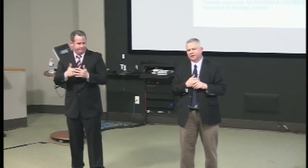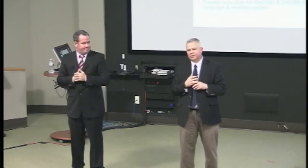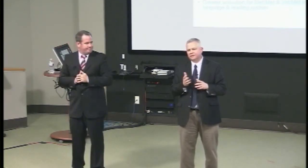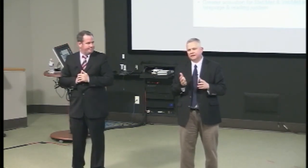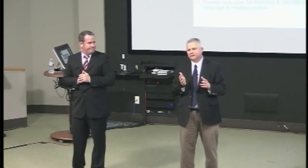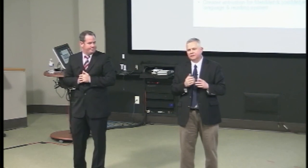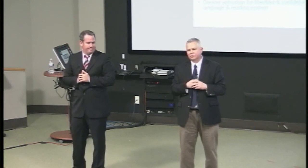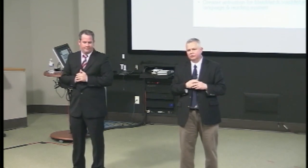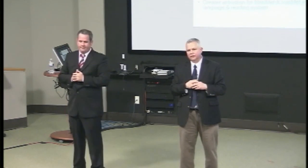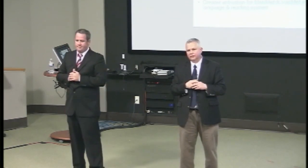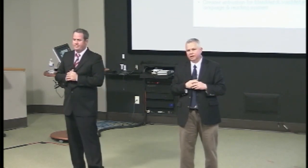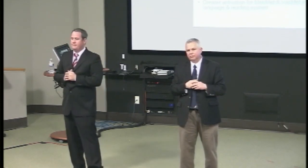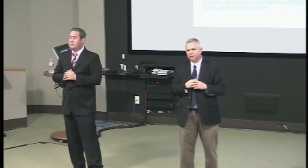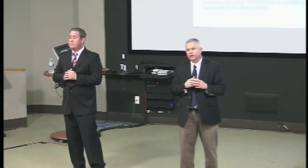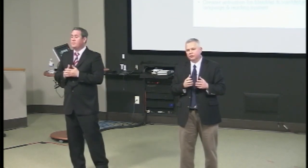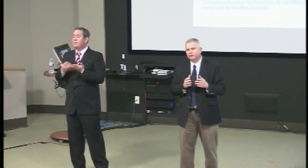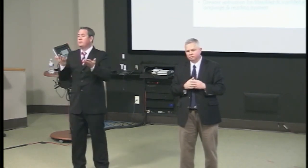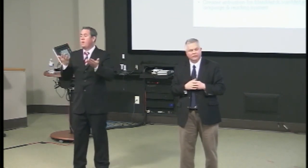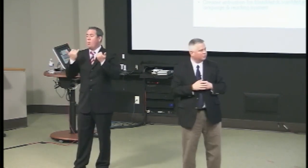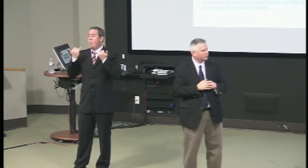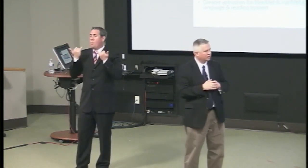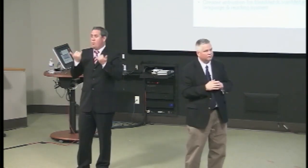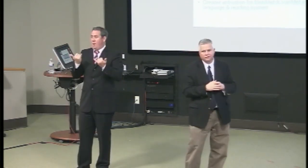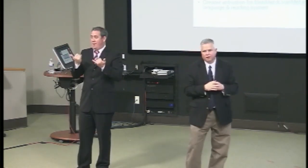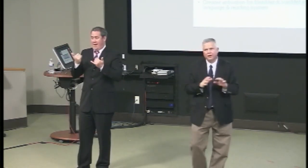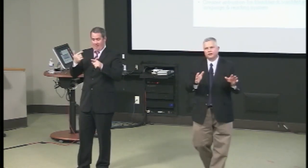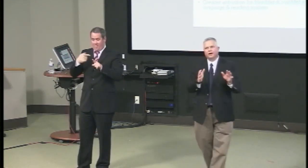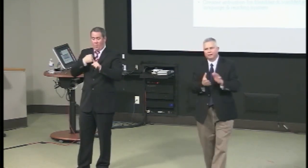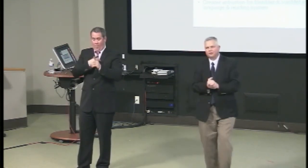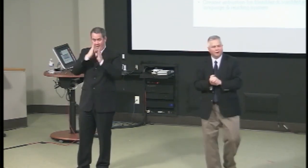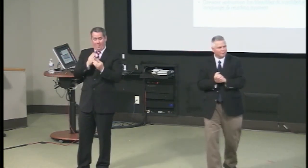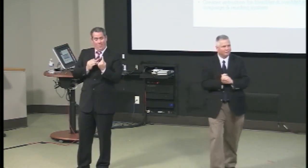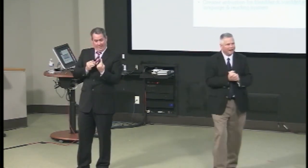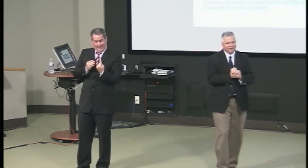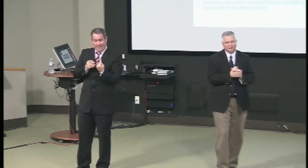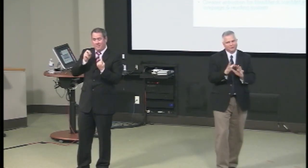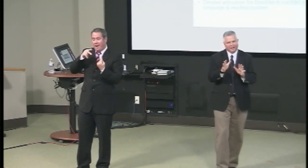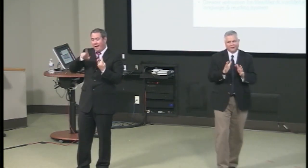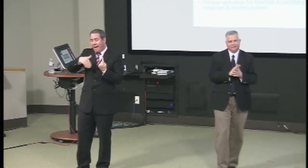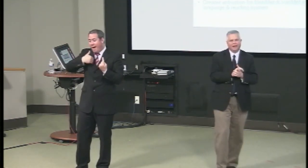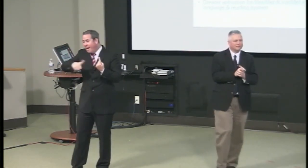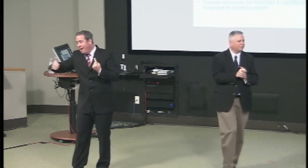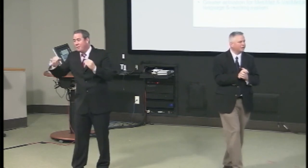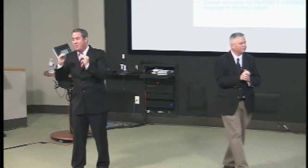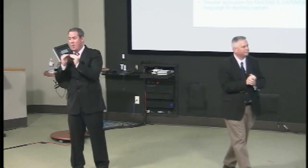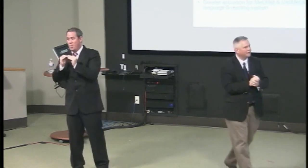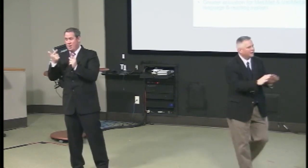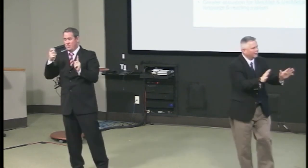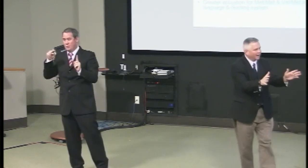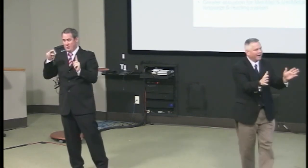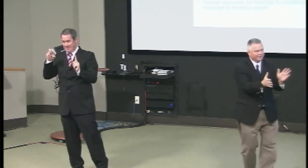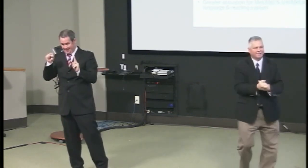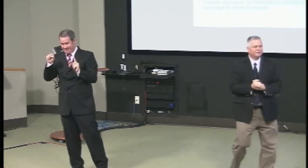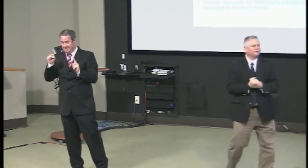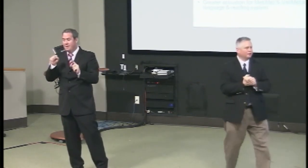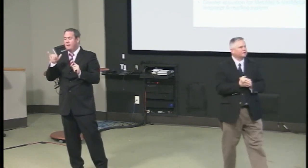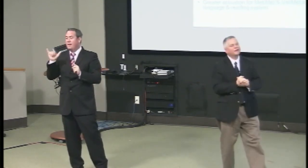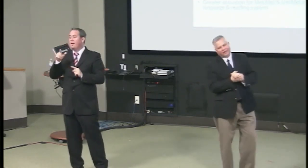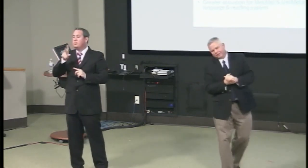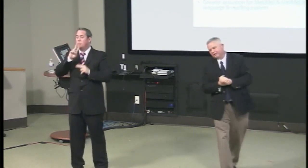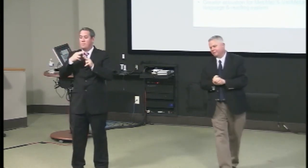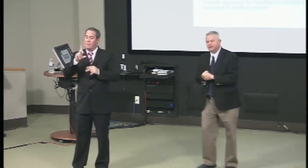big candidates like DCDC2, and but those need to be done. So sorry, that was a long answer, but that's an exciting topic.